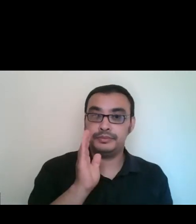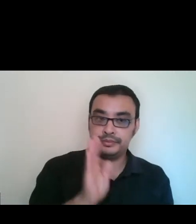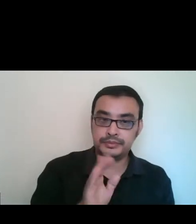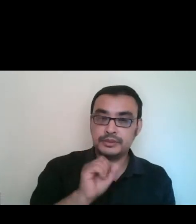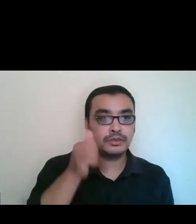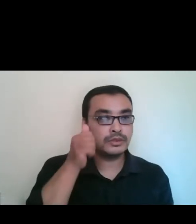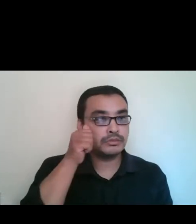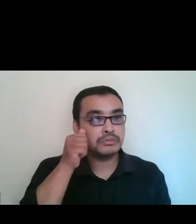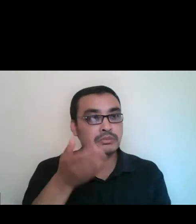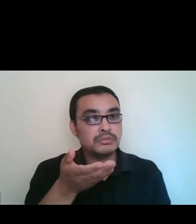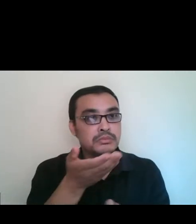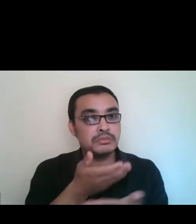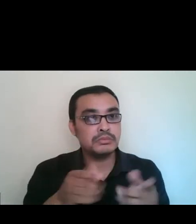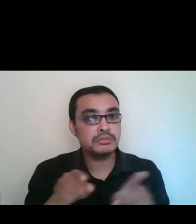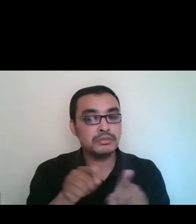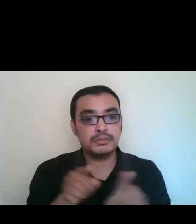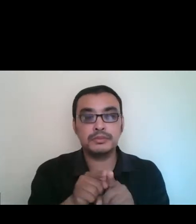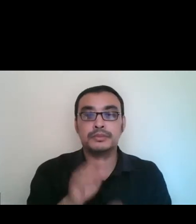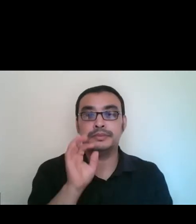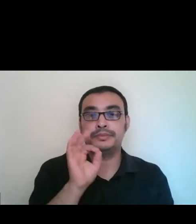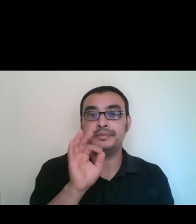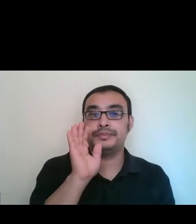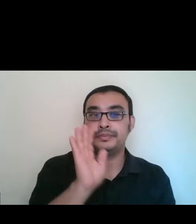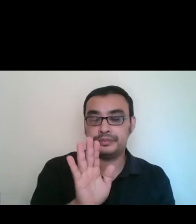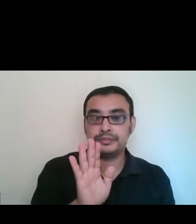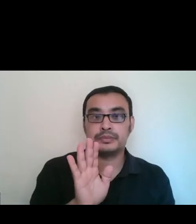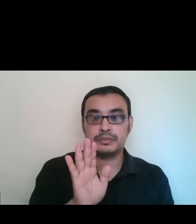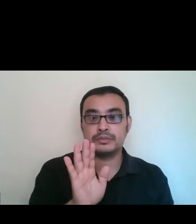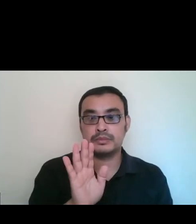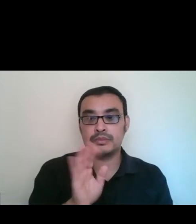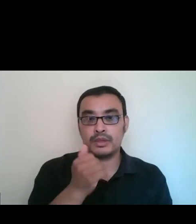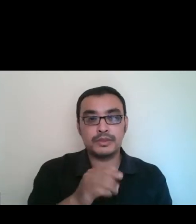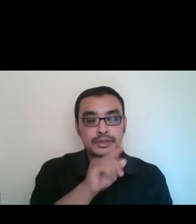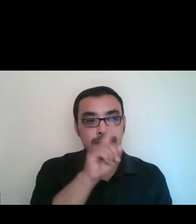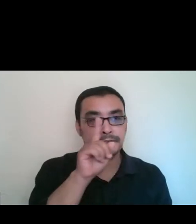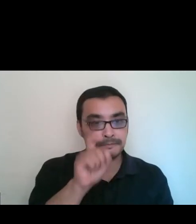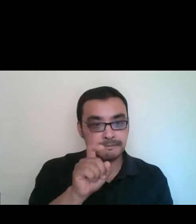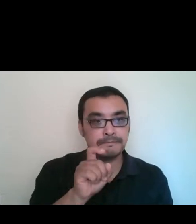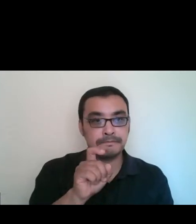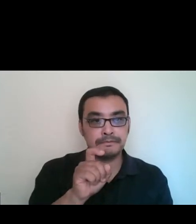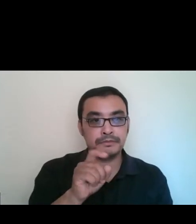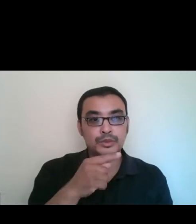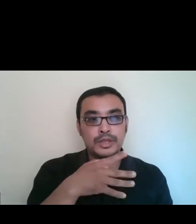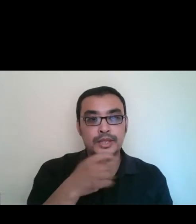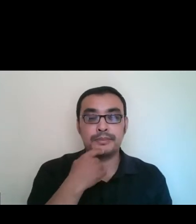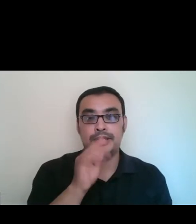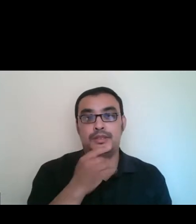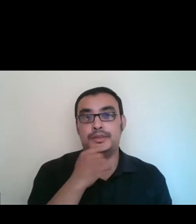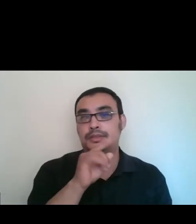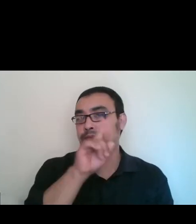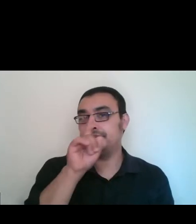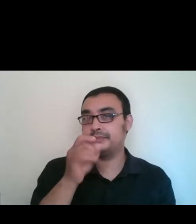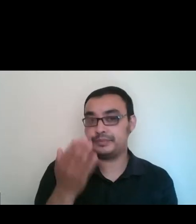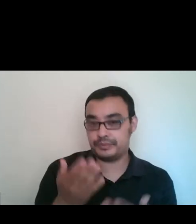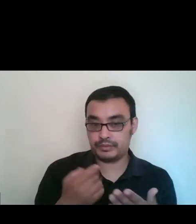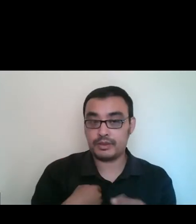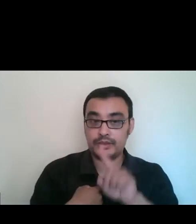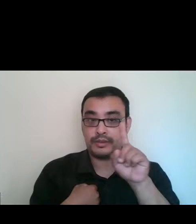experience. I have two questions for them. The first